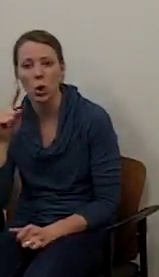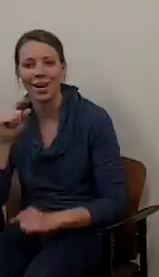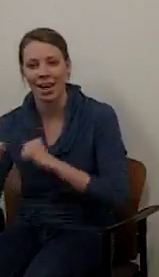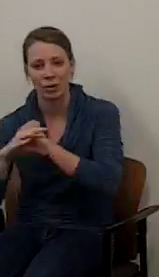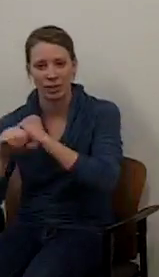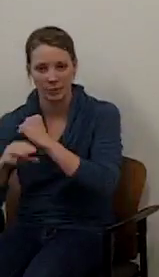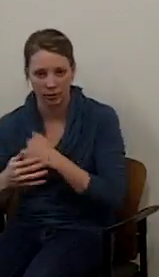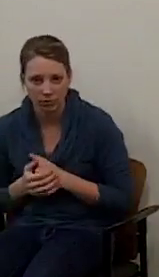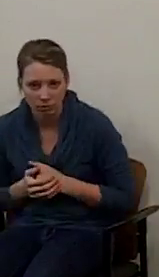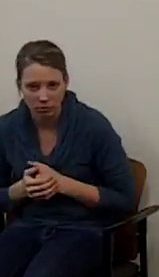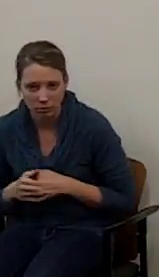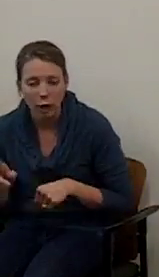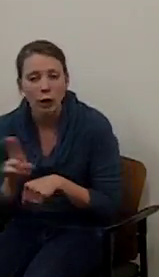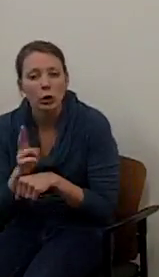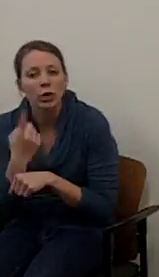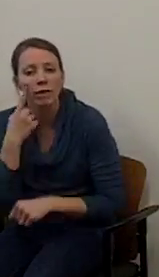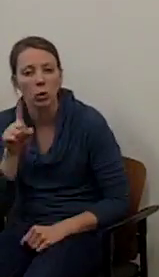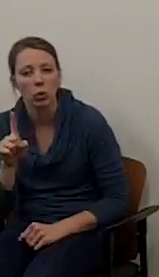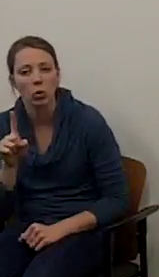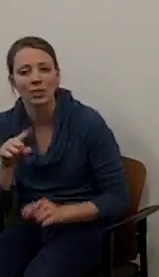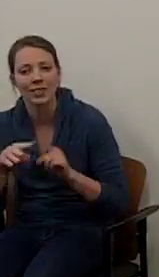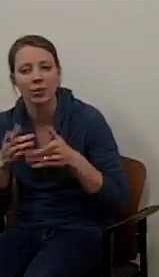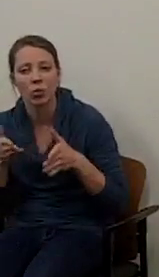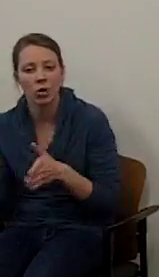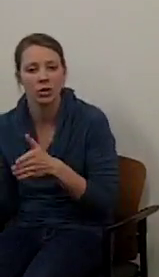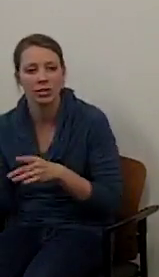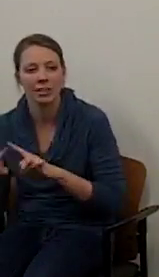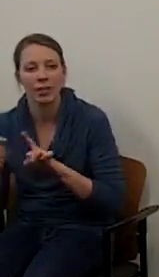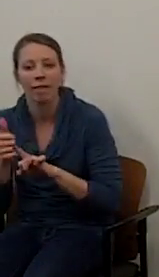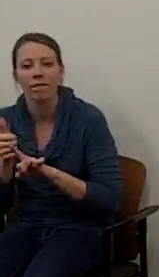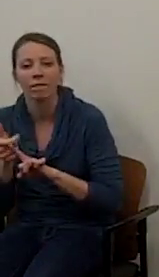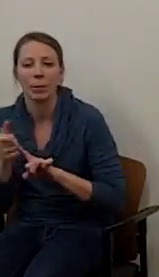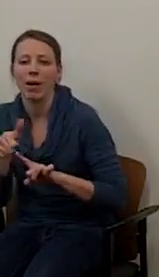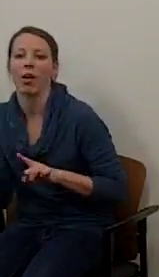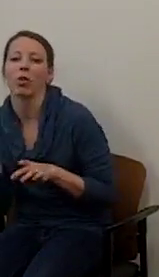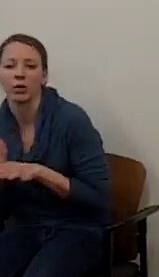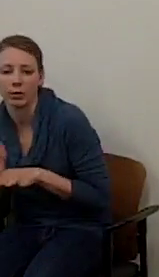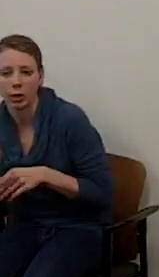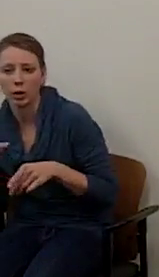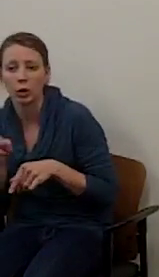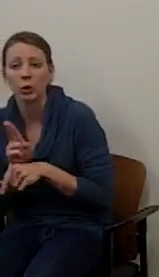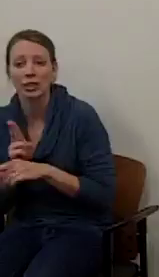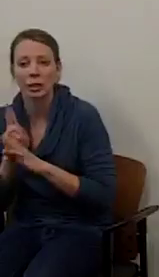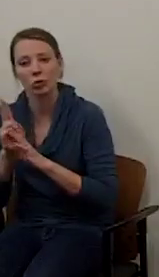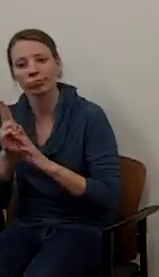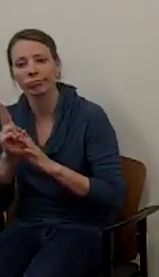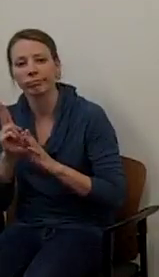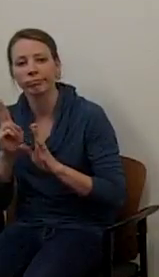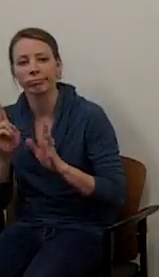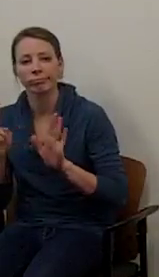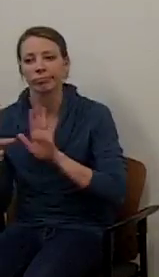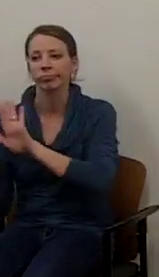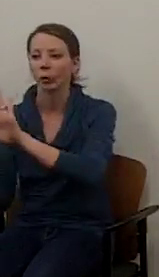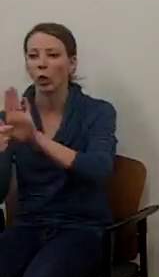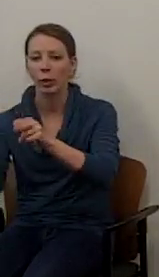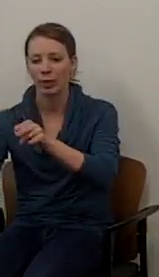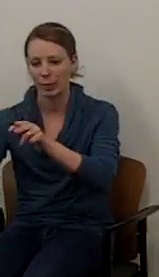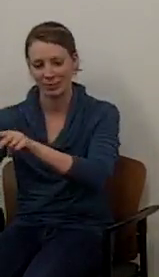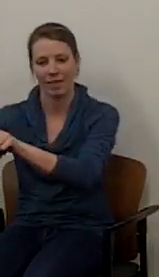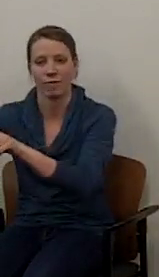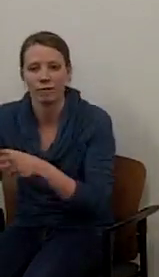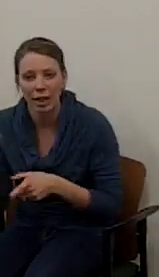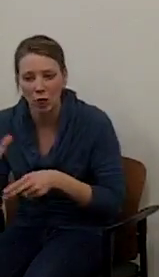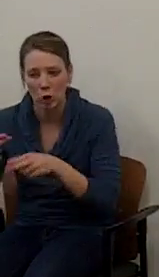They use it in different ways that are, well, different from other fields. They use it as a way to promote themselves and get their name out